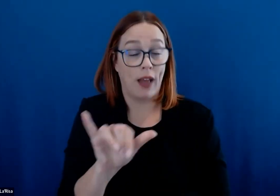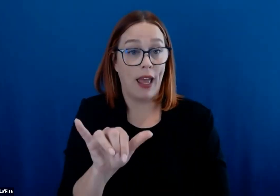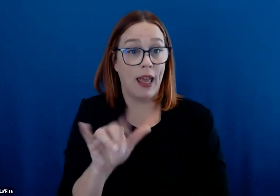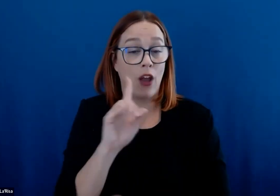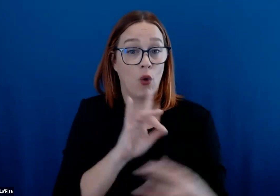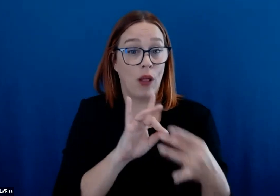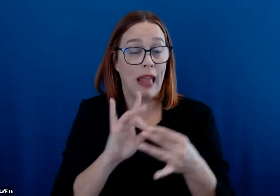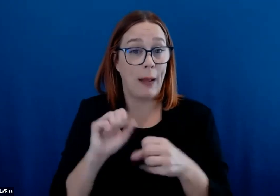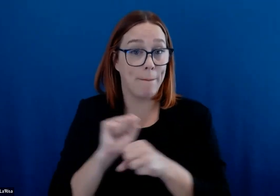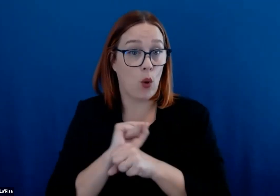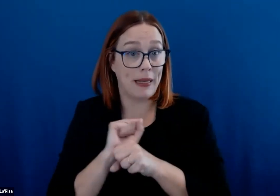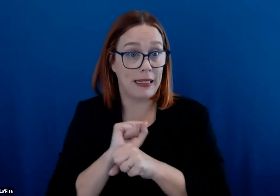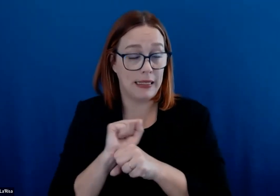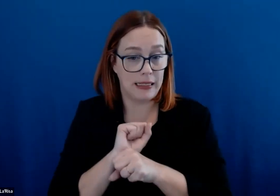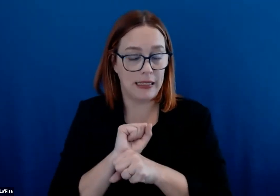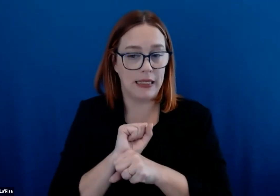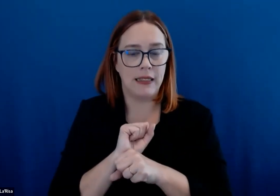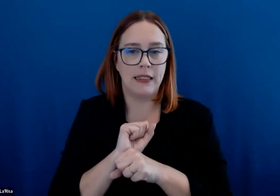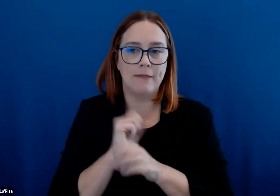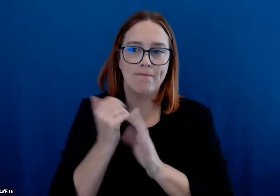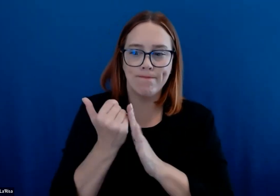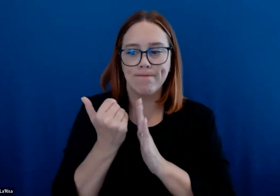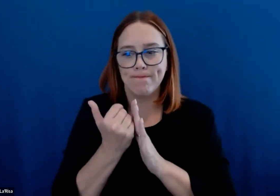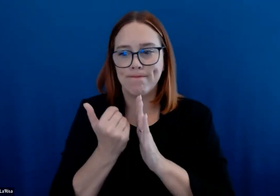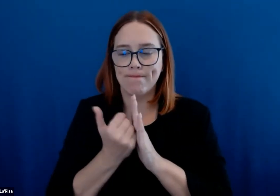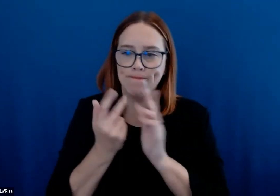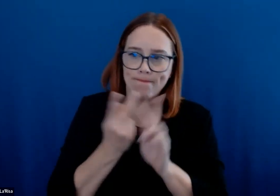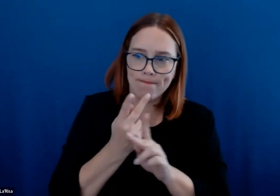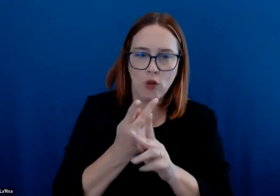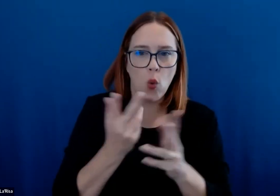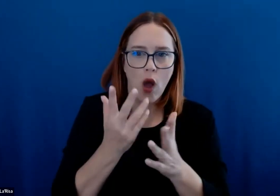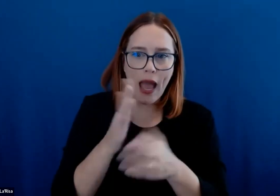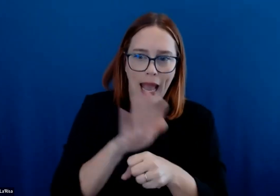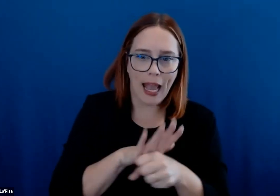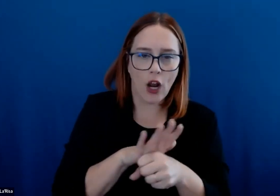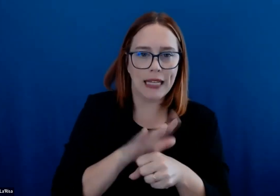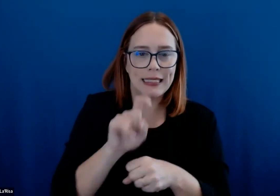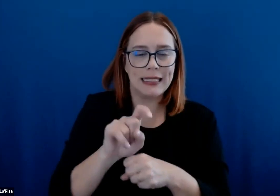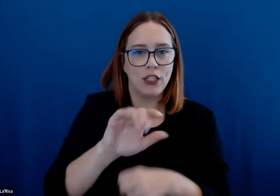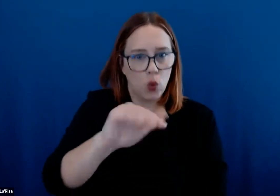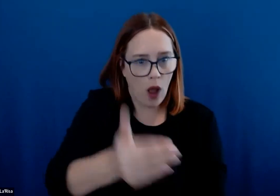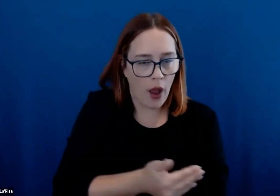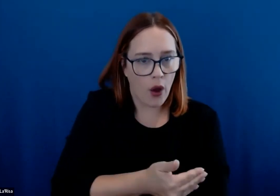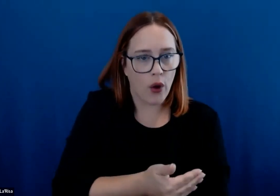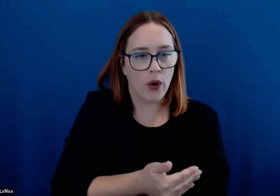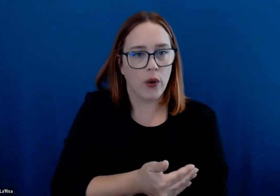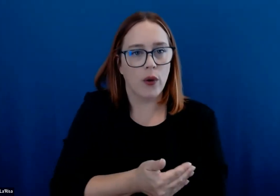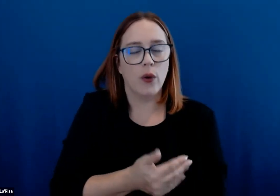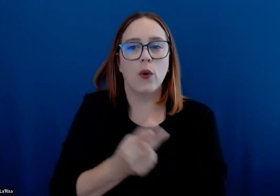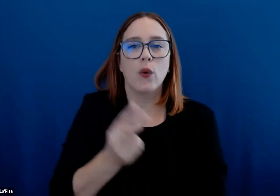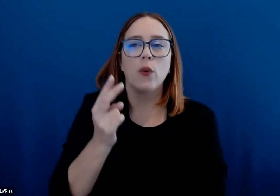and saying what areas that we need to hire a person. We look